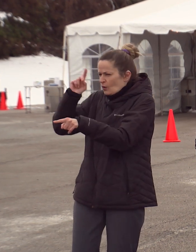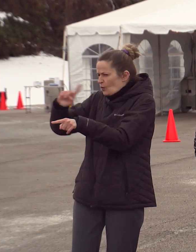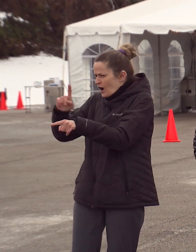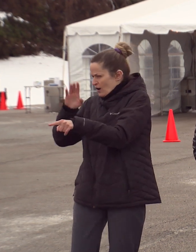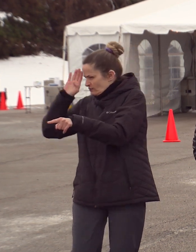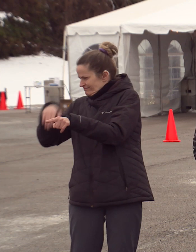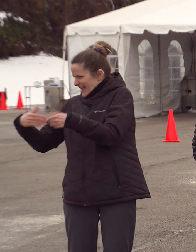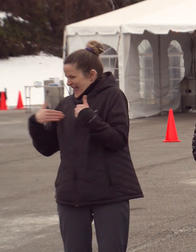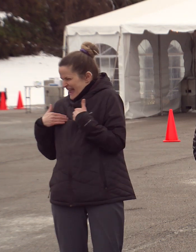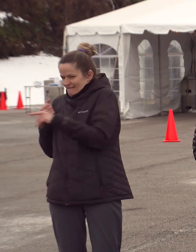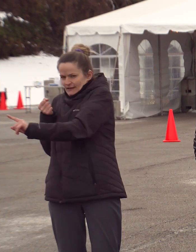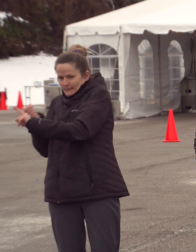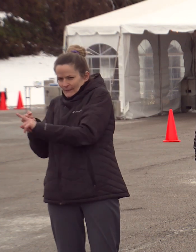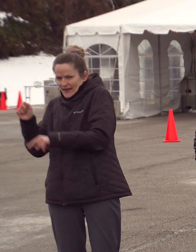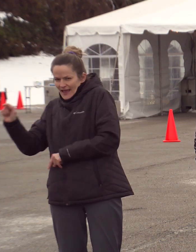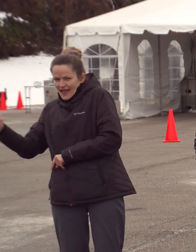D.